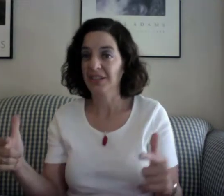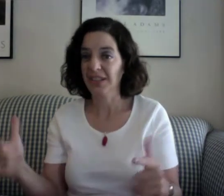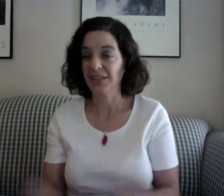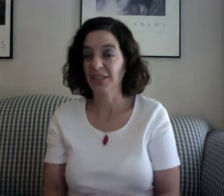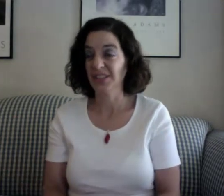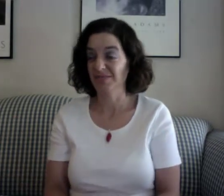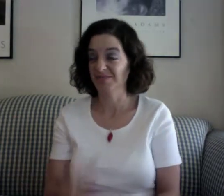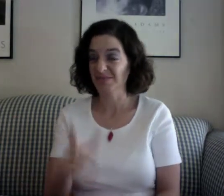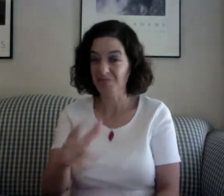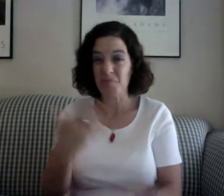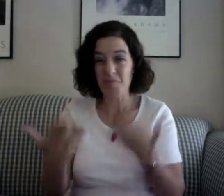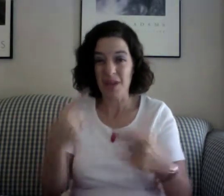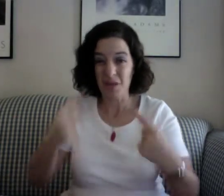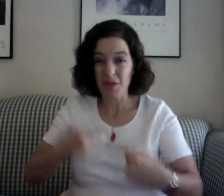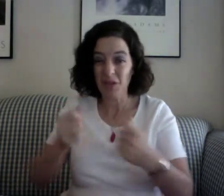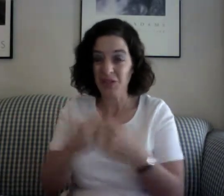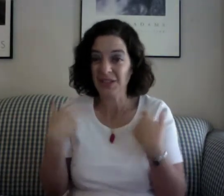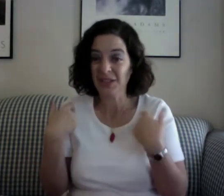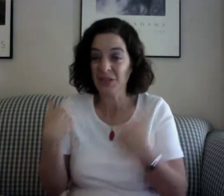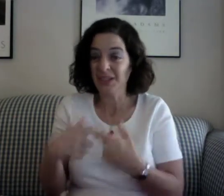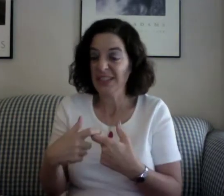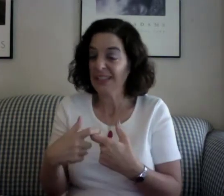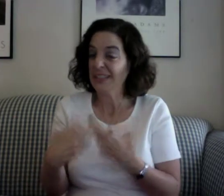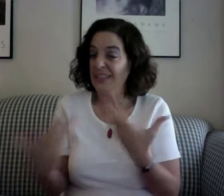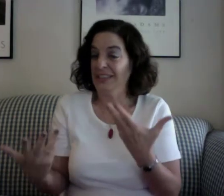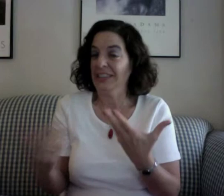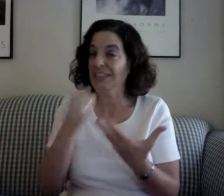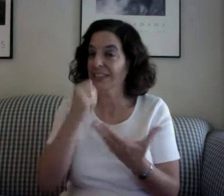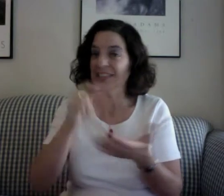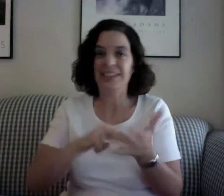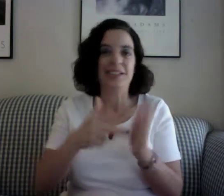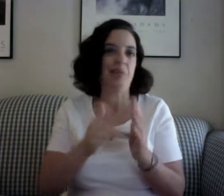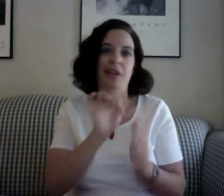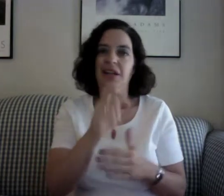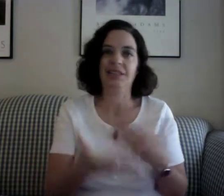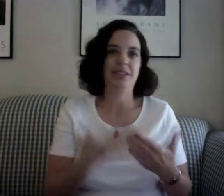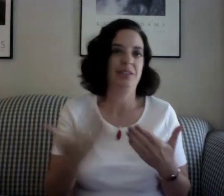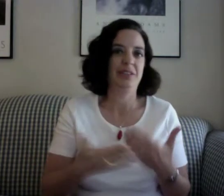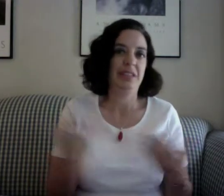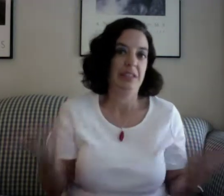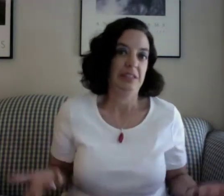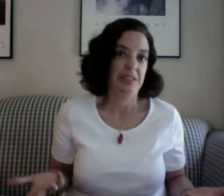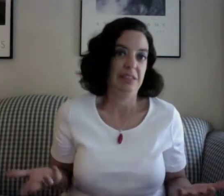language. Maybe you struggled with Spanish, but that doesn't mean that ASL is going to be easy for you.